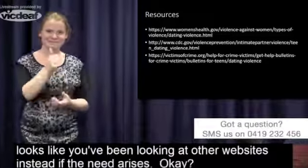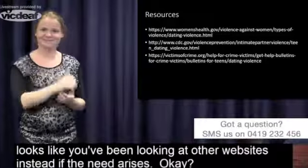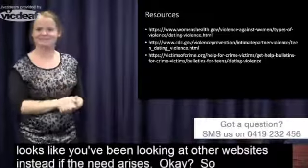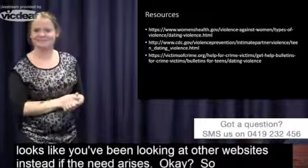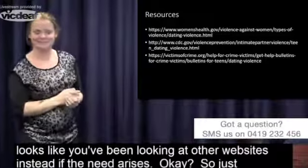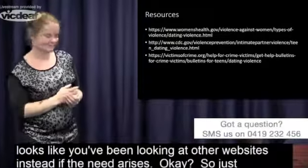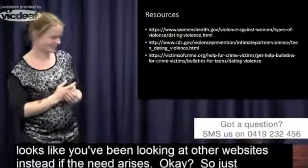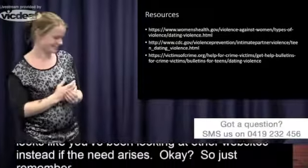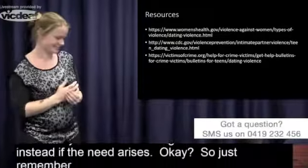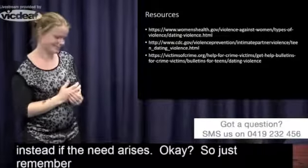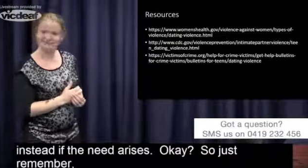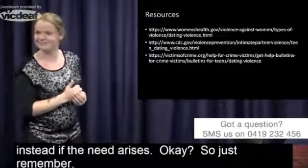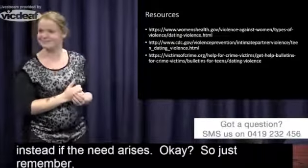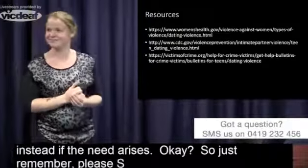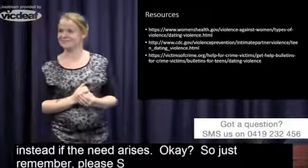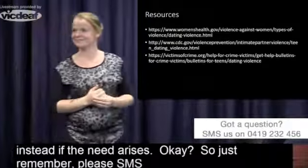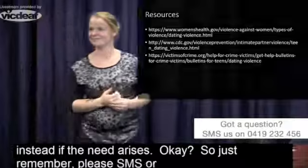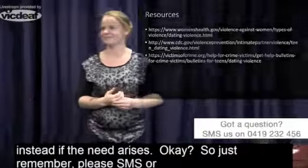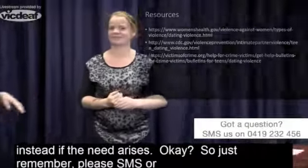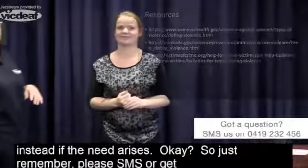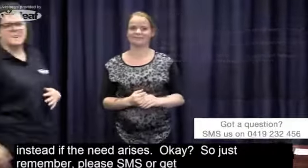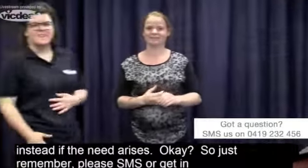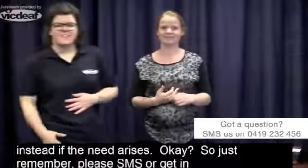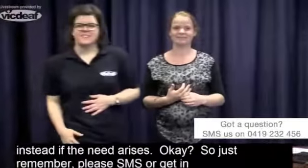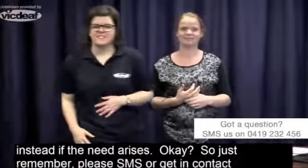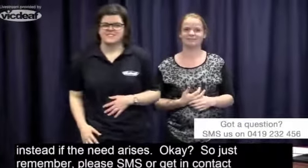SMS or get in contact with someone to help you out. Thank you very much.